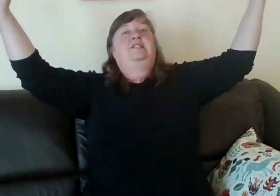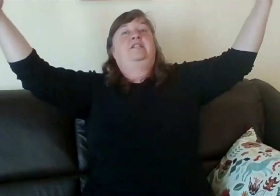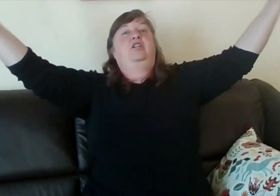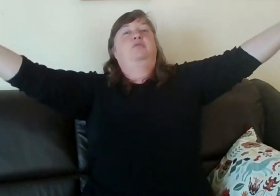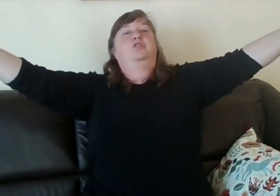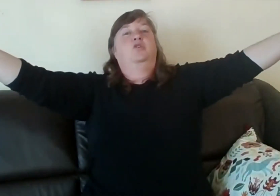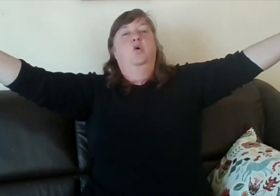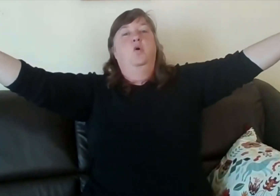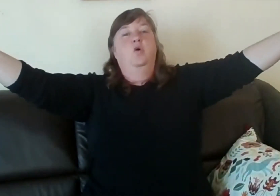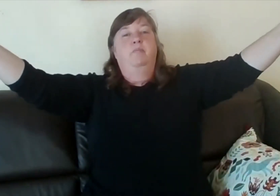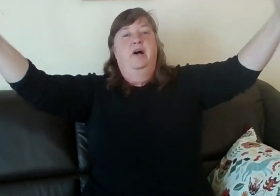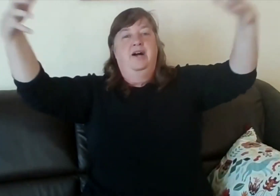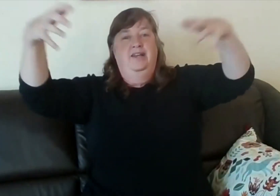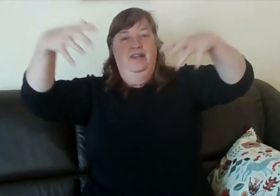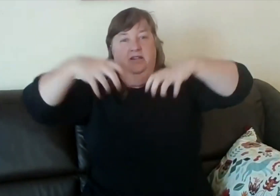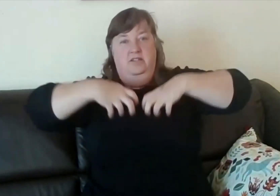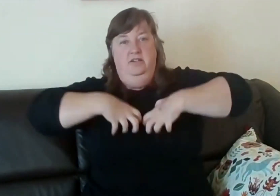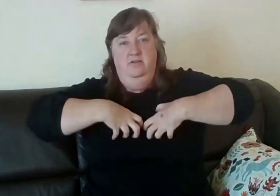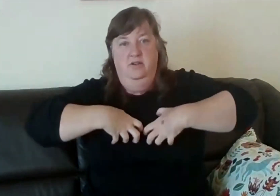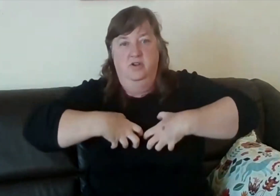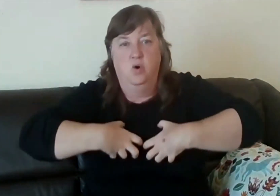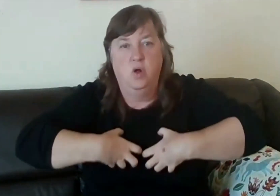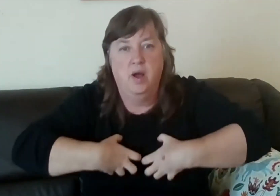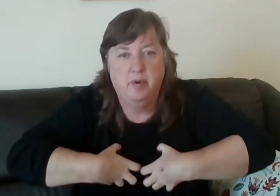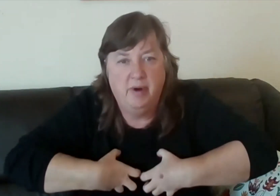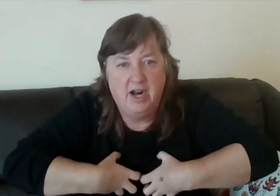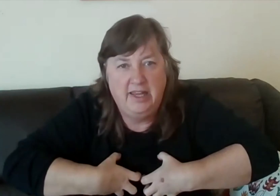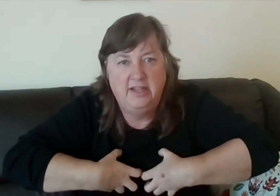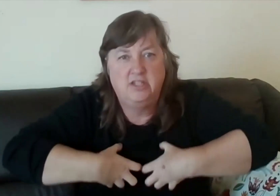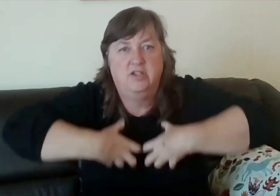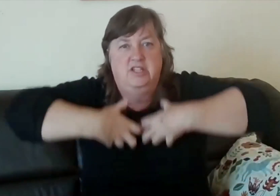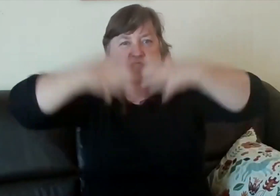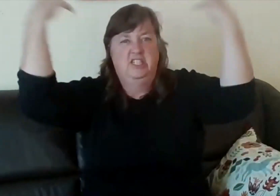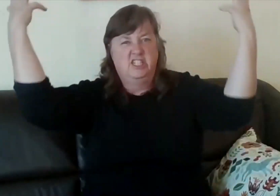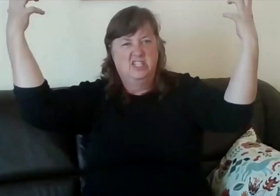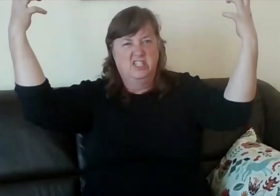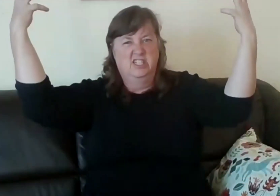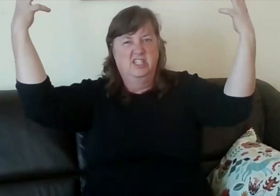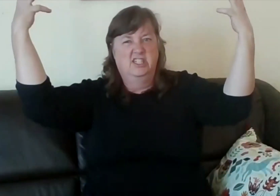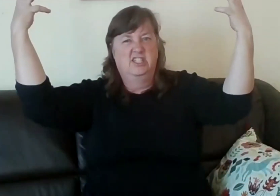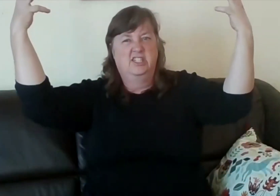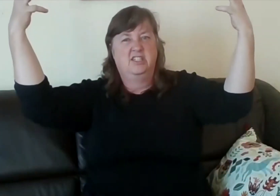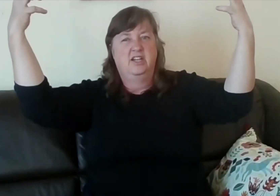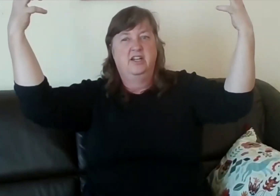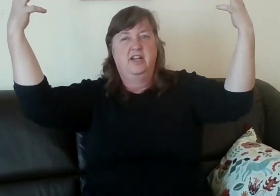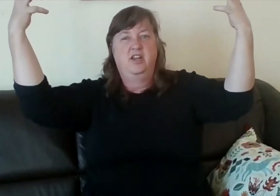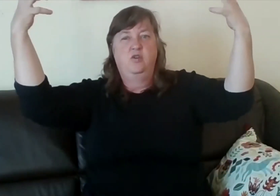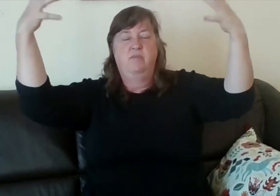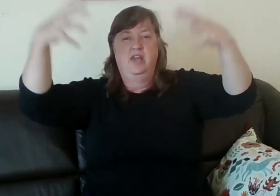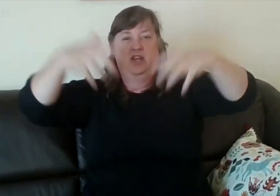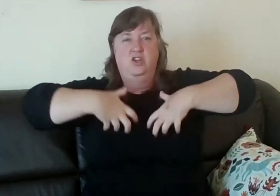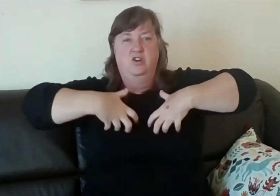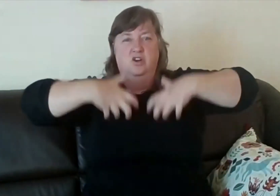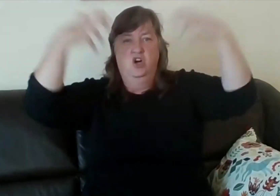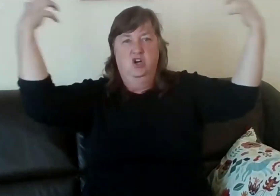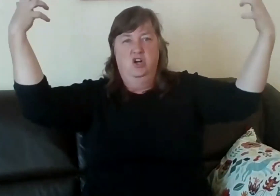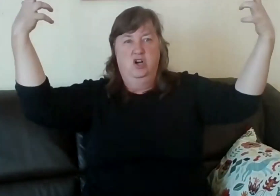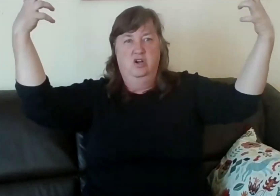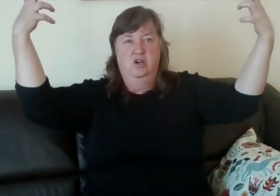you put your whole body into, your whole upper body into it, and you make your